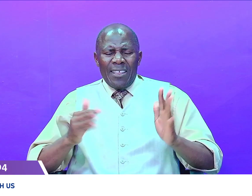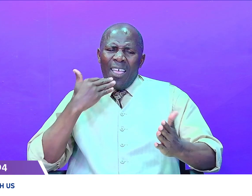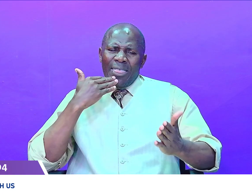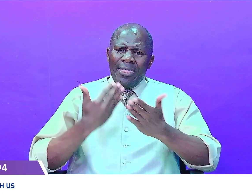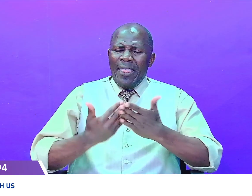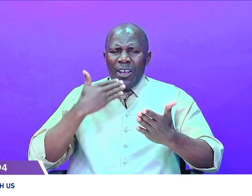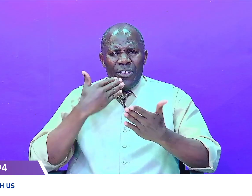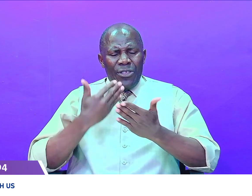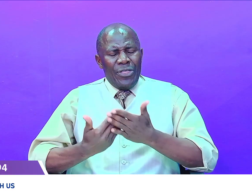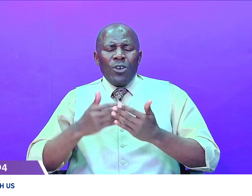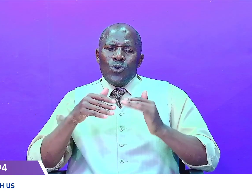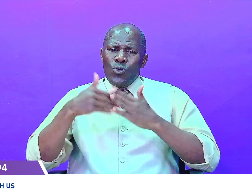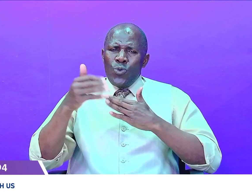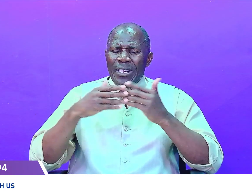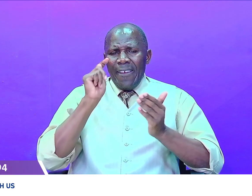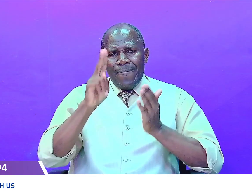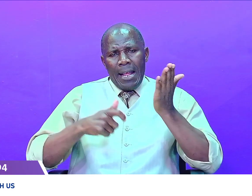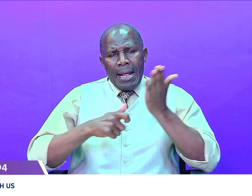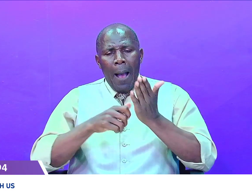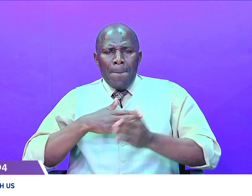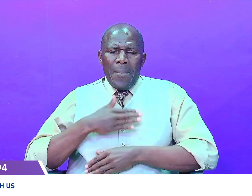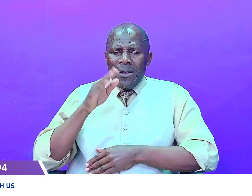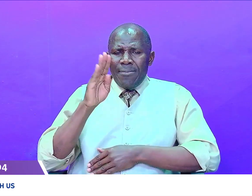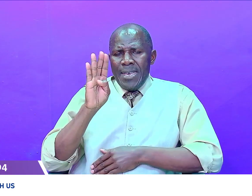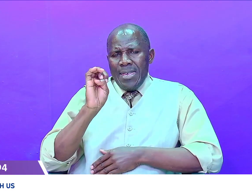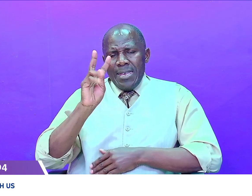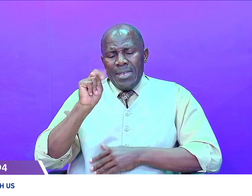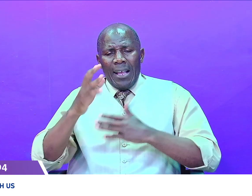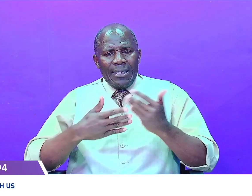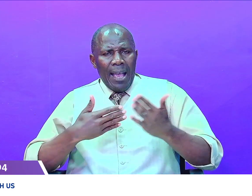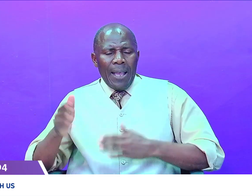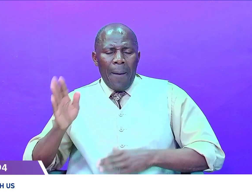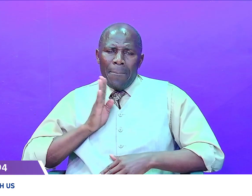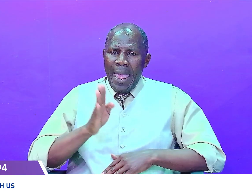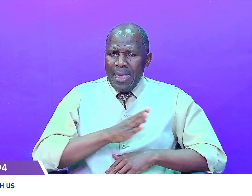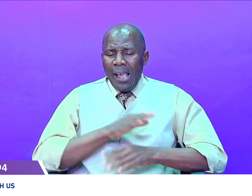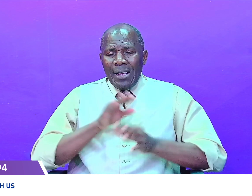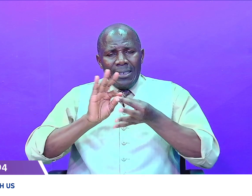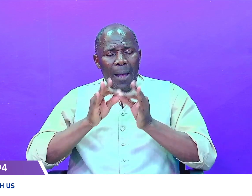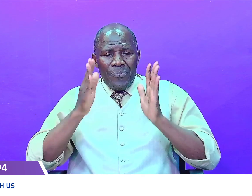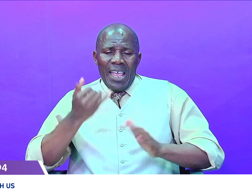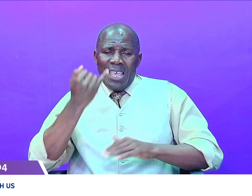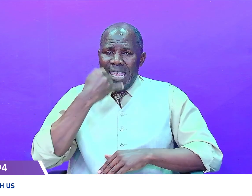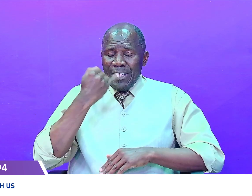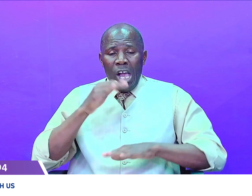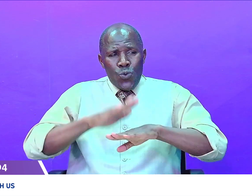That's all we had for you, our viewers. Thank you for joining me for the 4 p.m. news. You've been with me, Ben